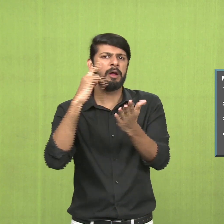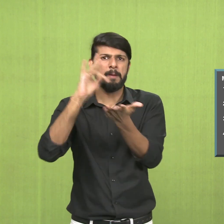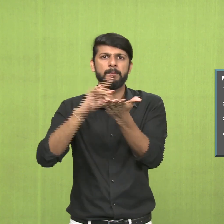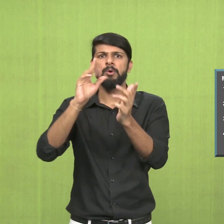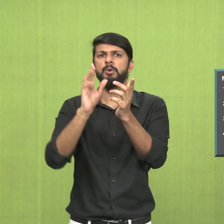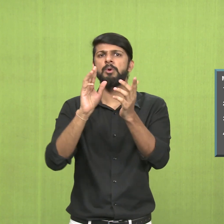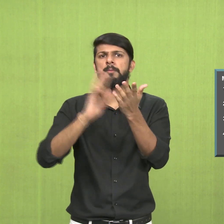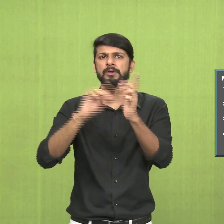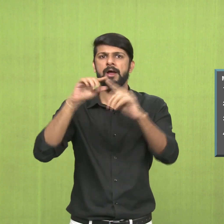and Pachmadi